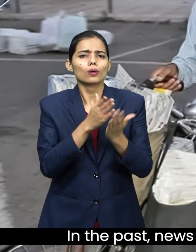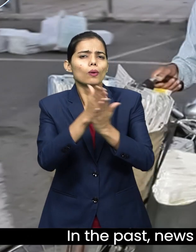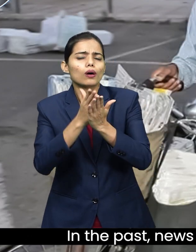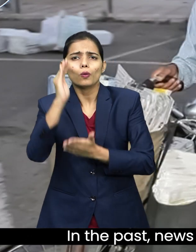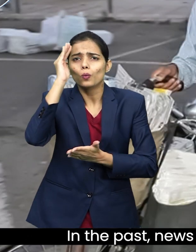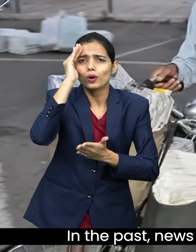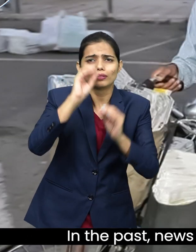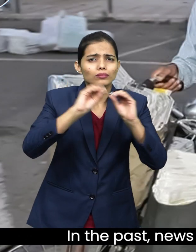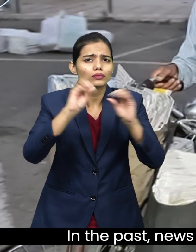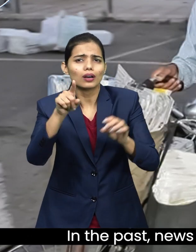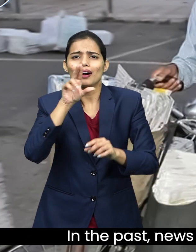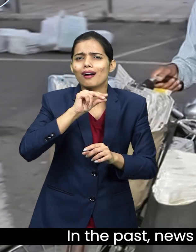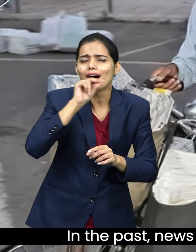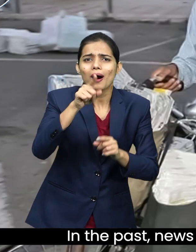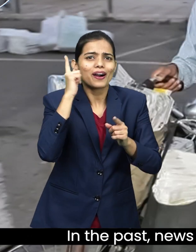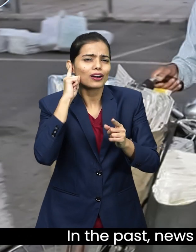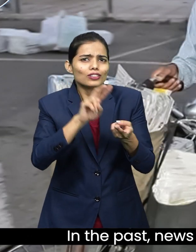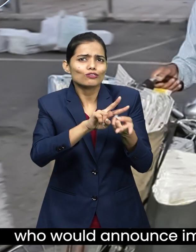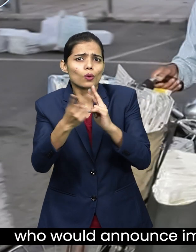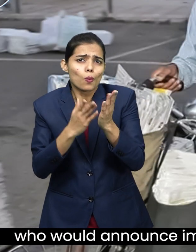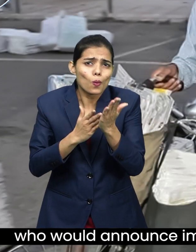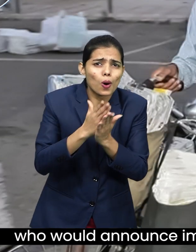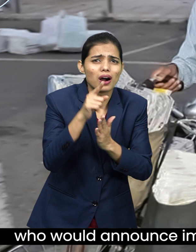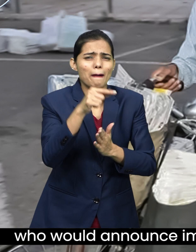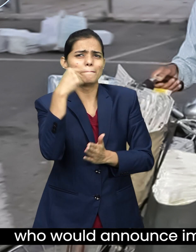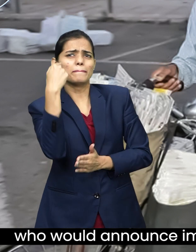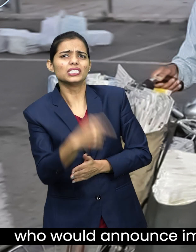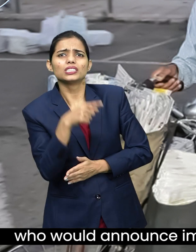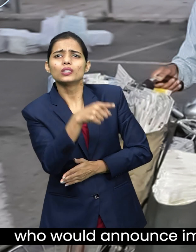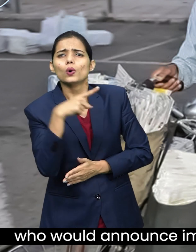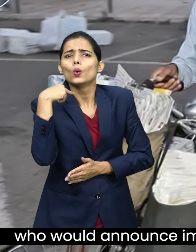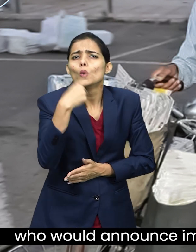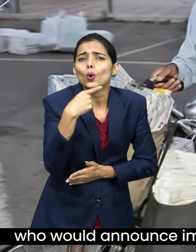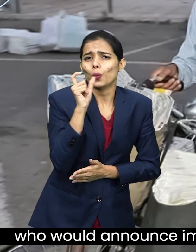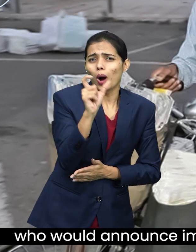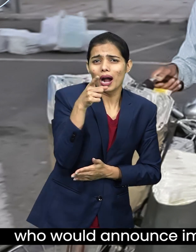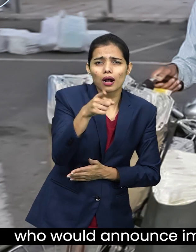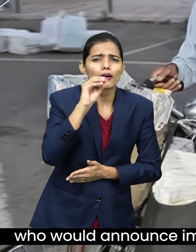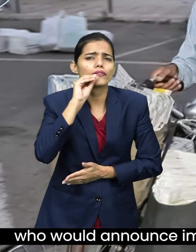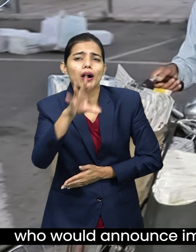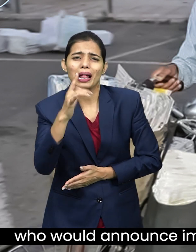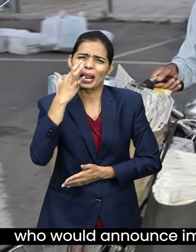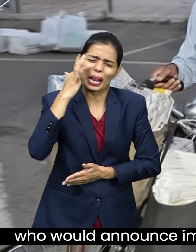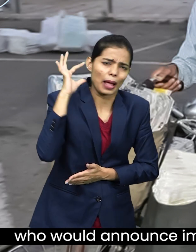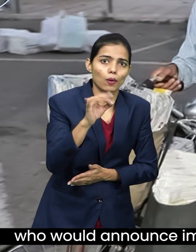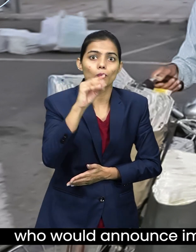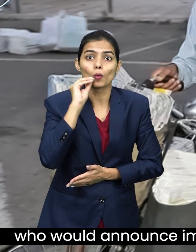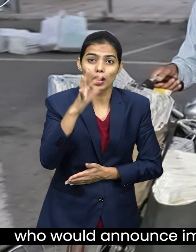In the past, news was spread through a crier who would announce important information in the